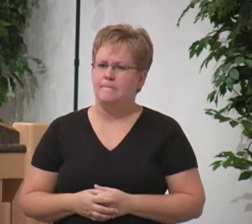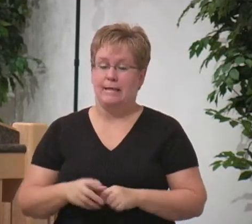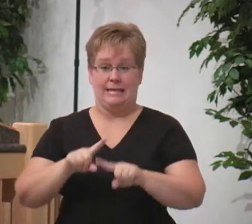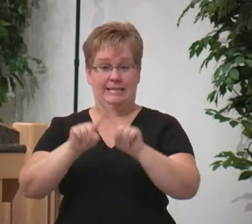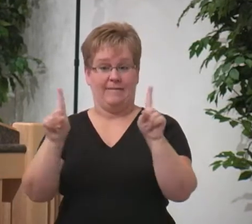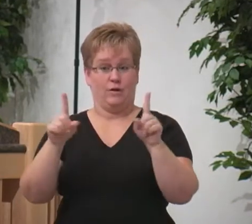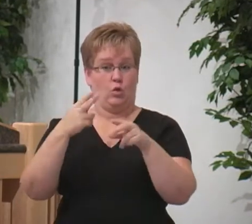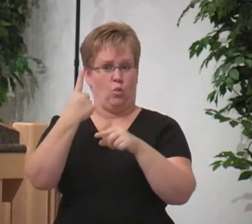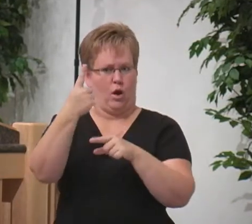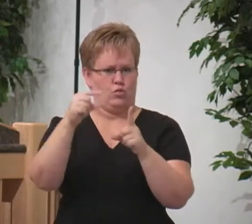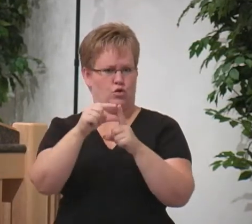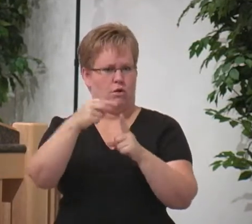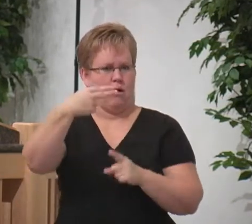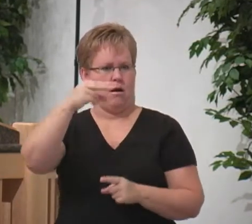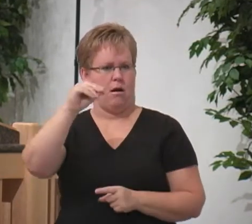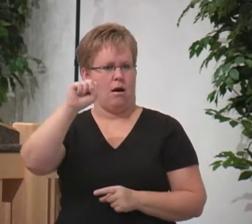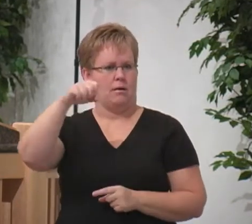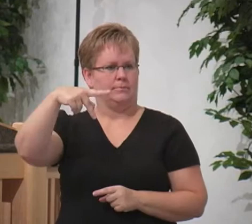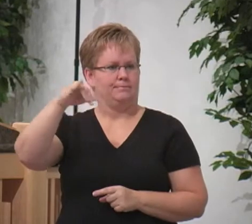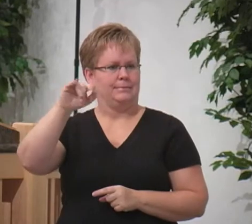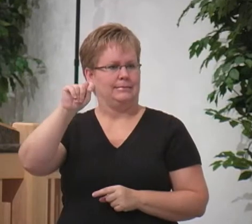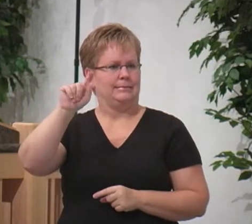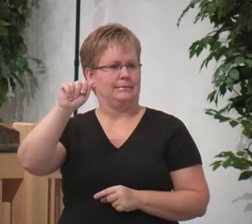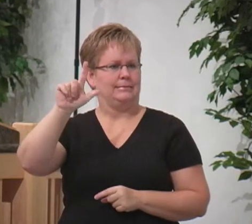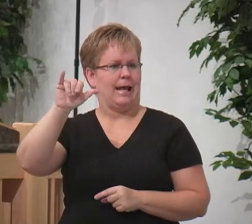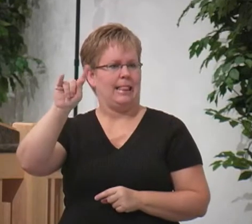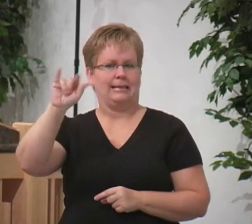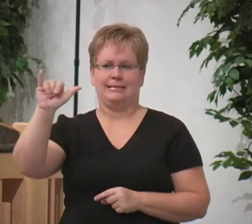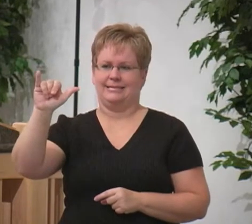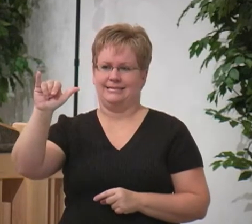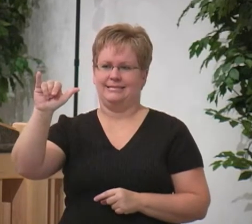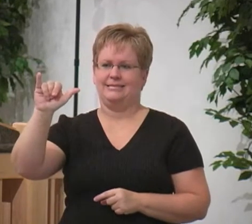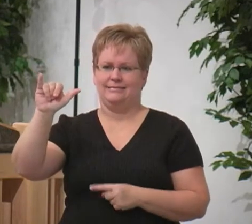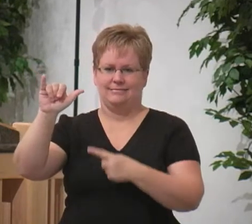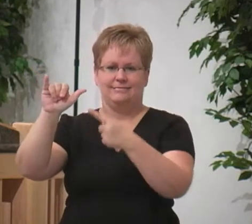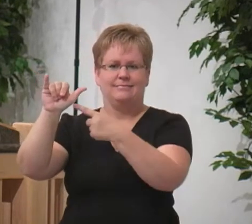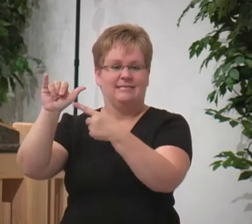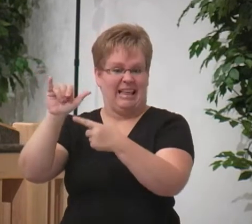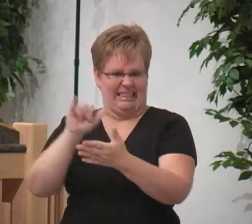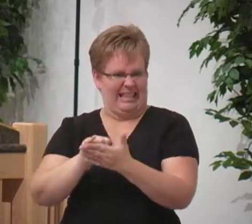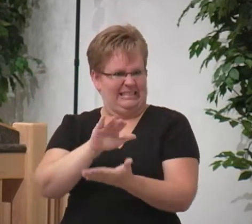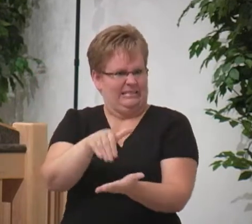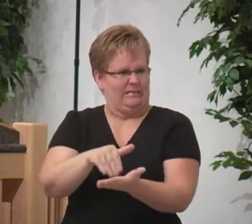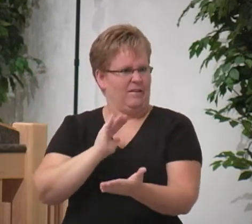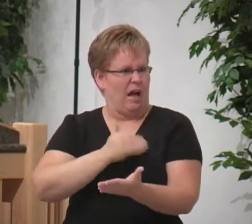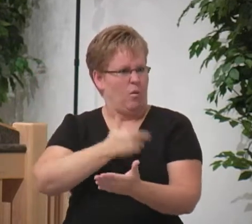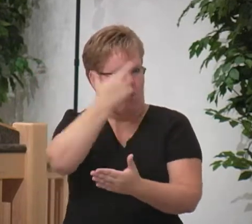hospitality. It's this word that we find right smack dab in the middle of our reading from Romans that our sixth graders just